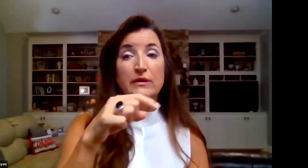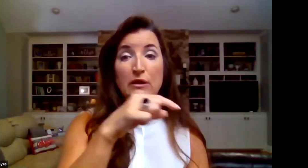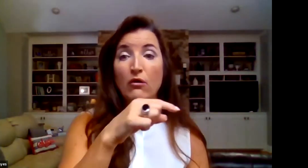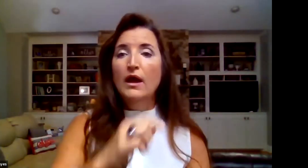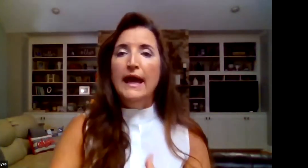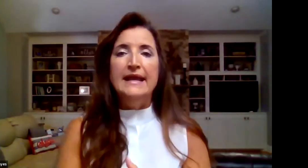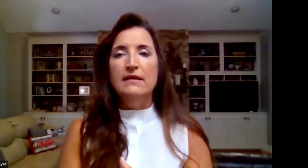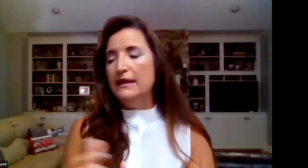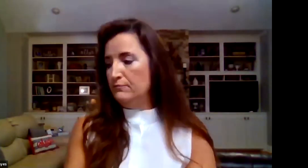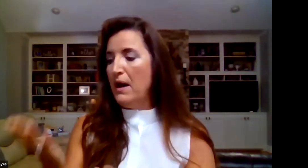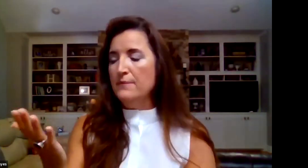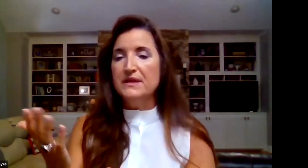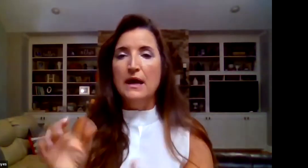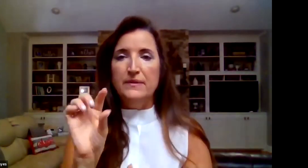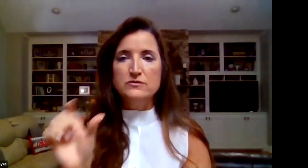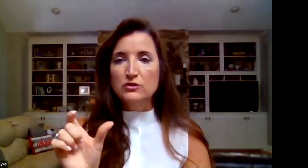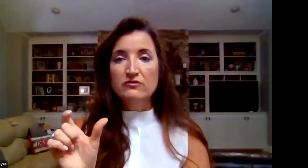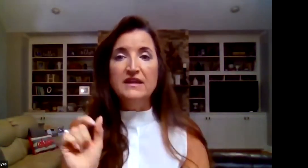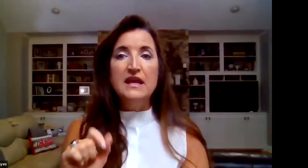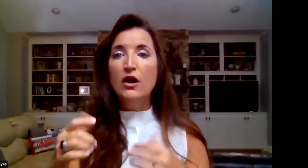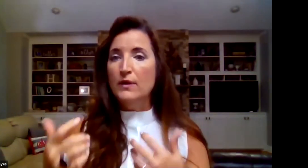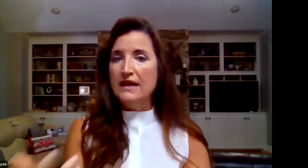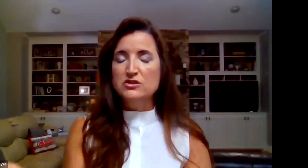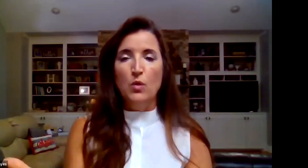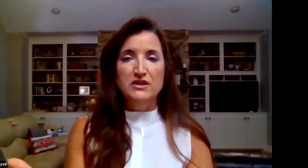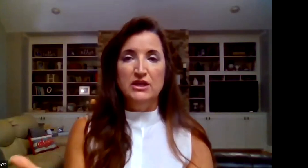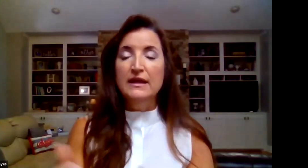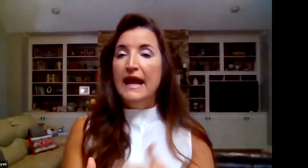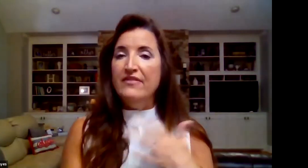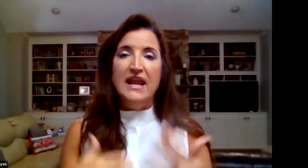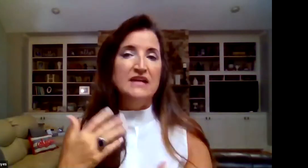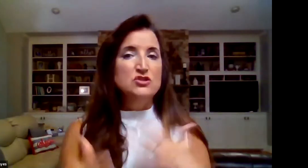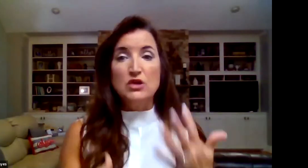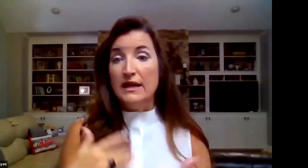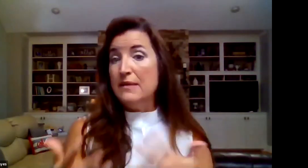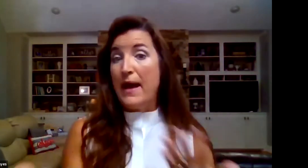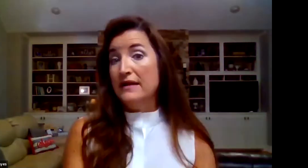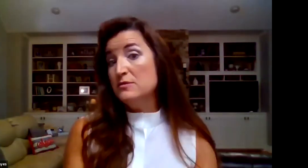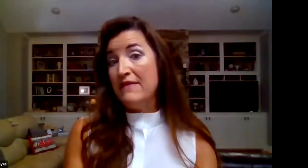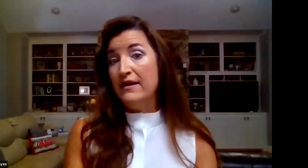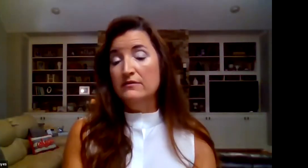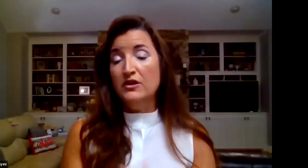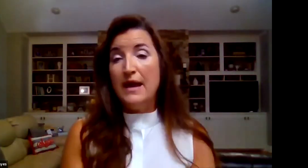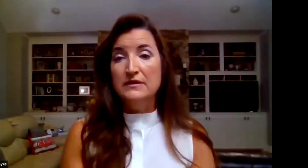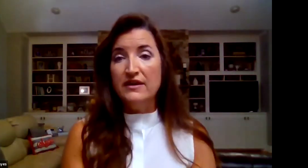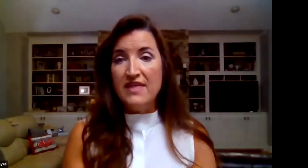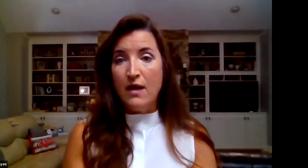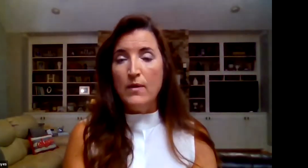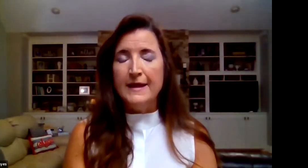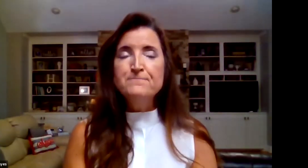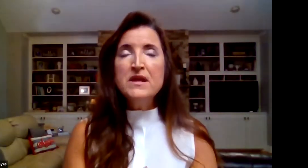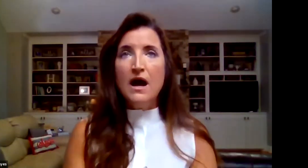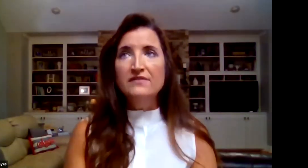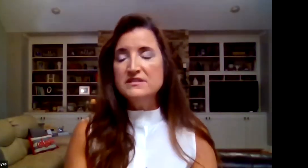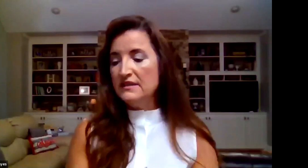for cereal. And it pops up, and there's a little video, and I just watch it. And then I just try to add to my vocabulary